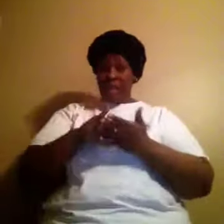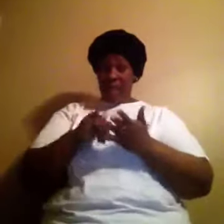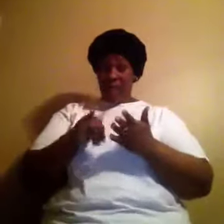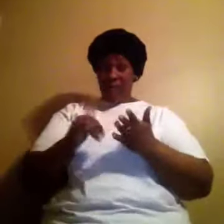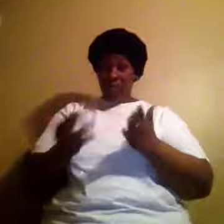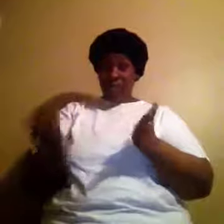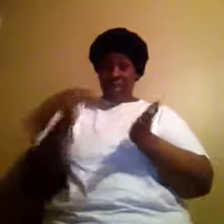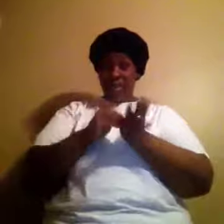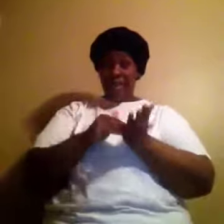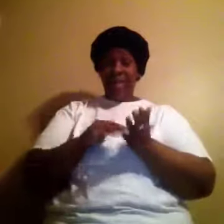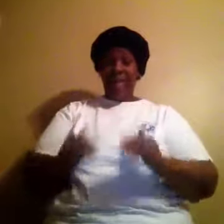Okay.